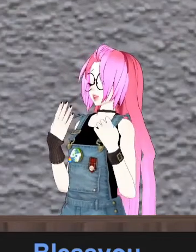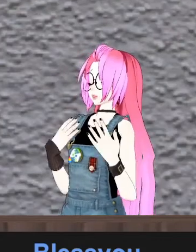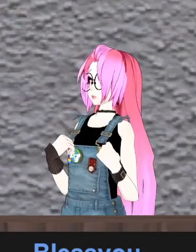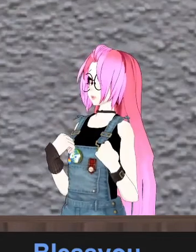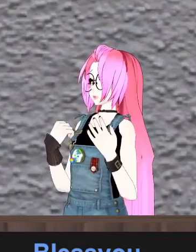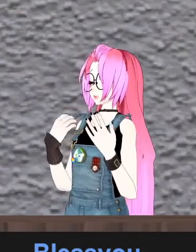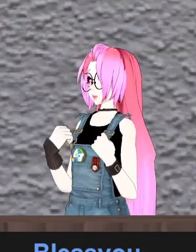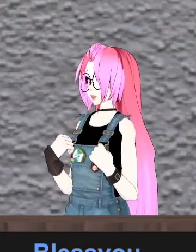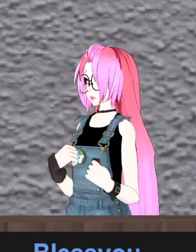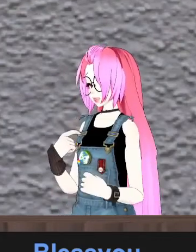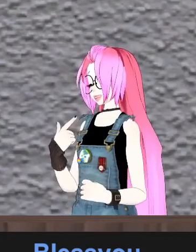Hiccup? Hiccup? Yeah, hiccup.